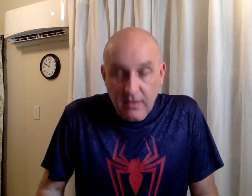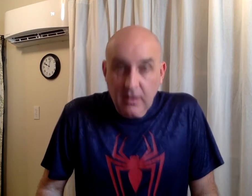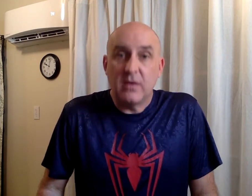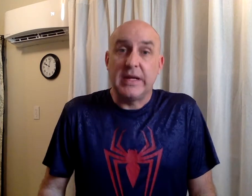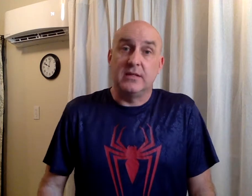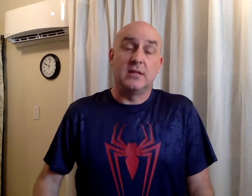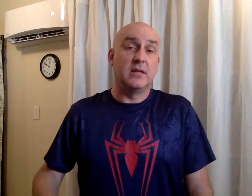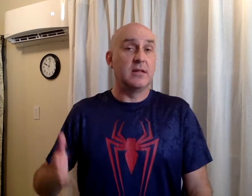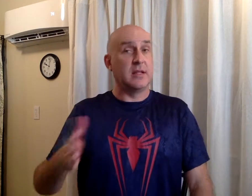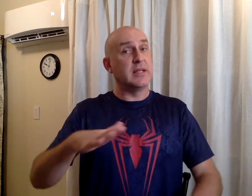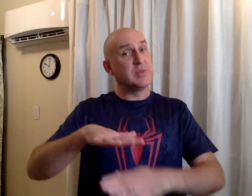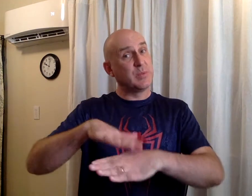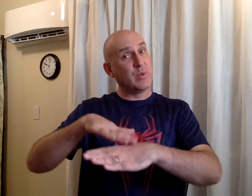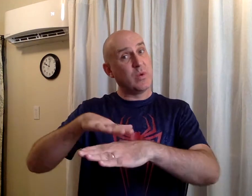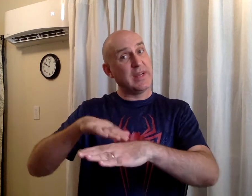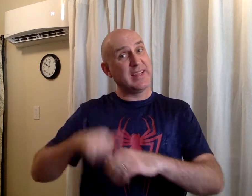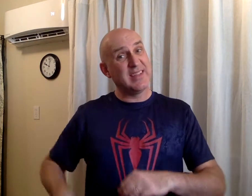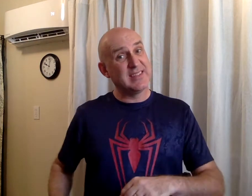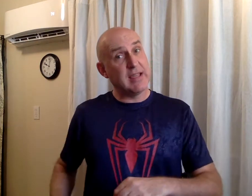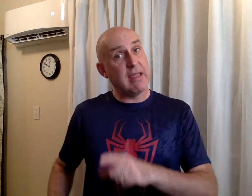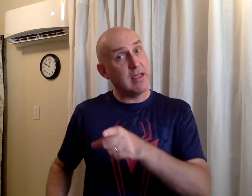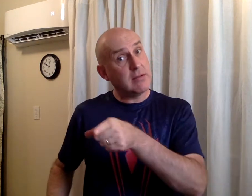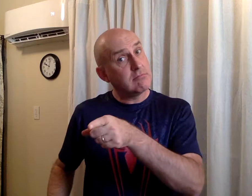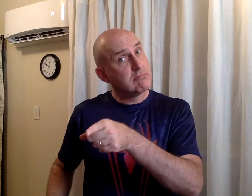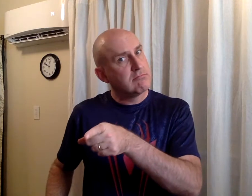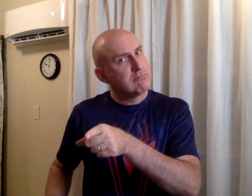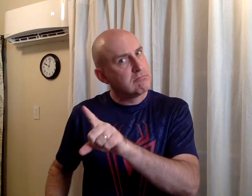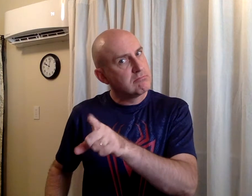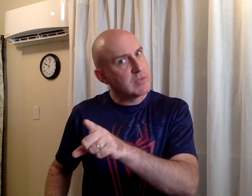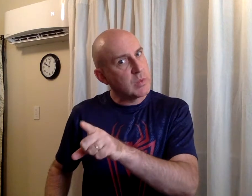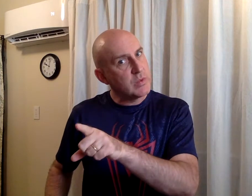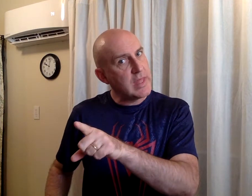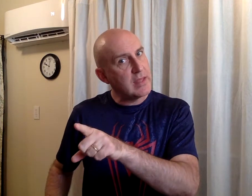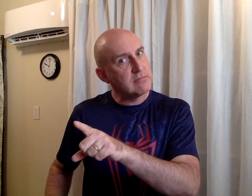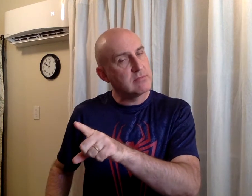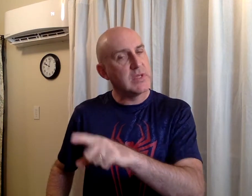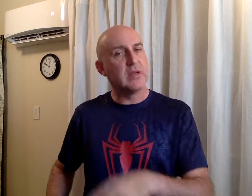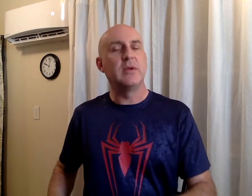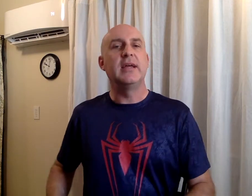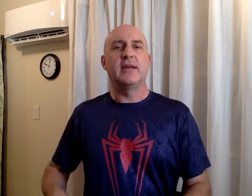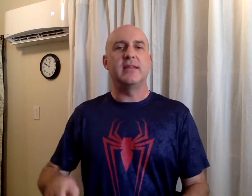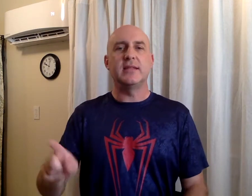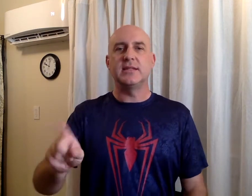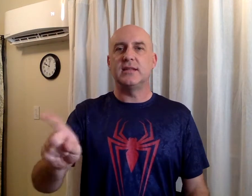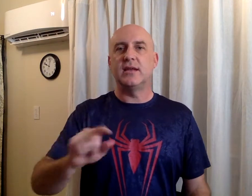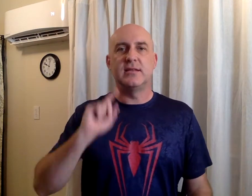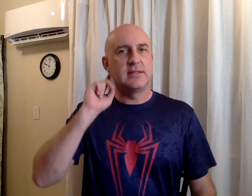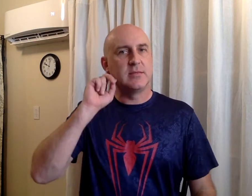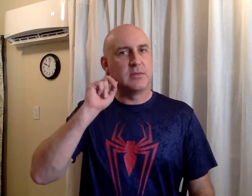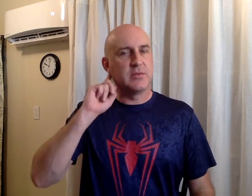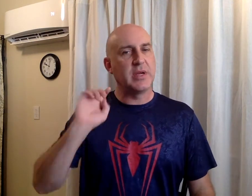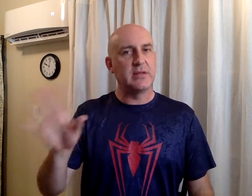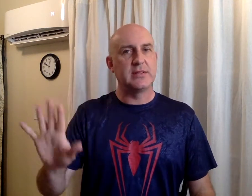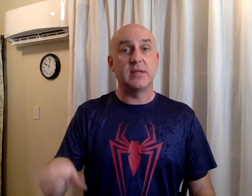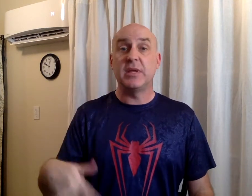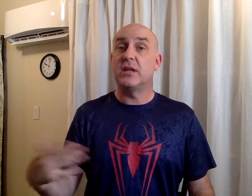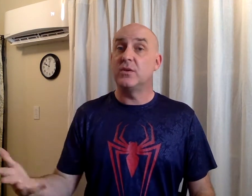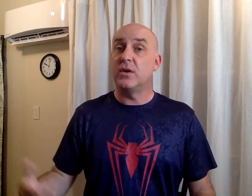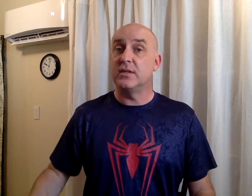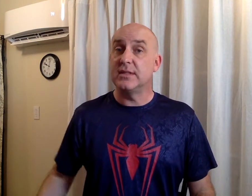All right, a lot of times when we're warning kids, hey, don't do that, I think they see a lot of this sometimes from parents that may not know all the